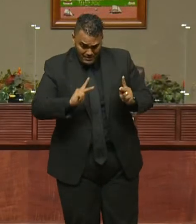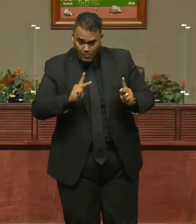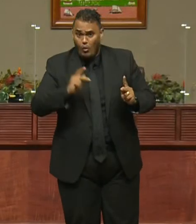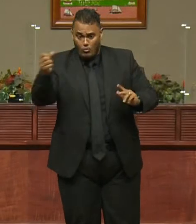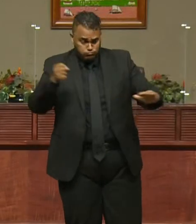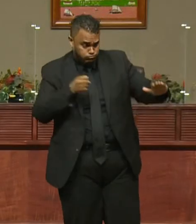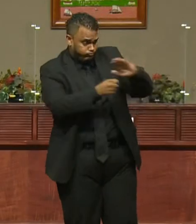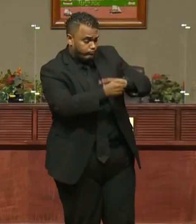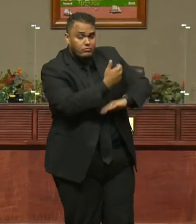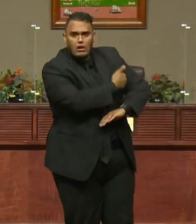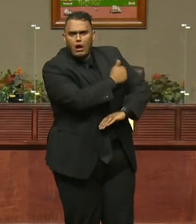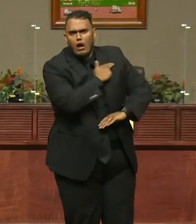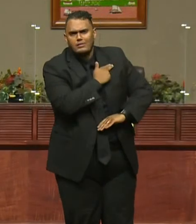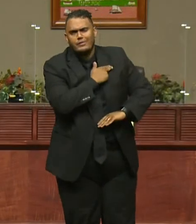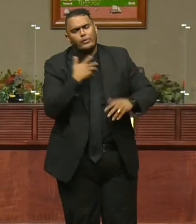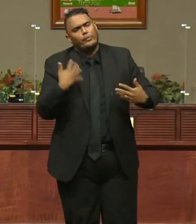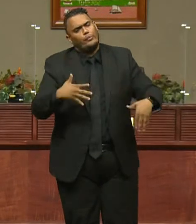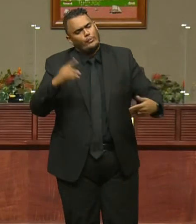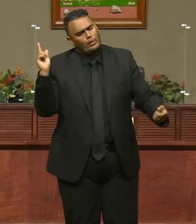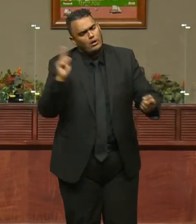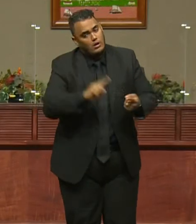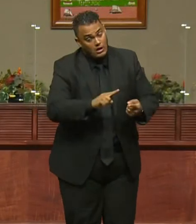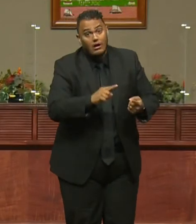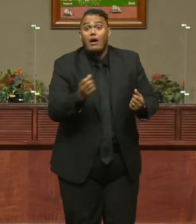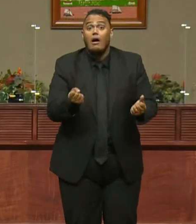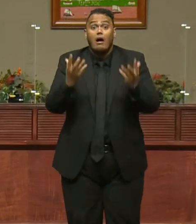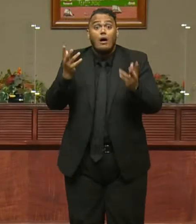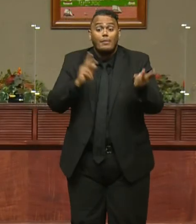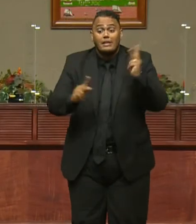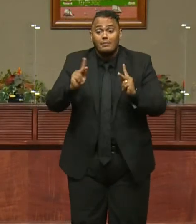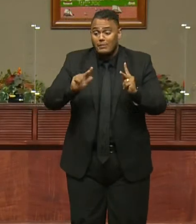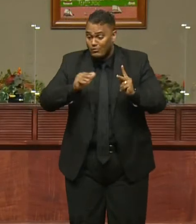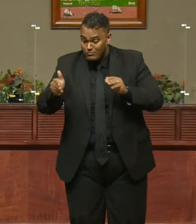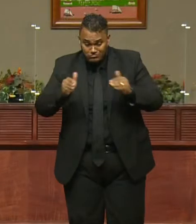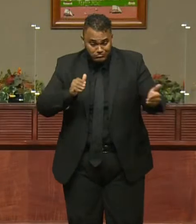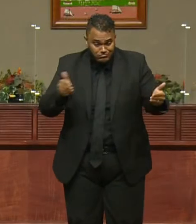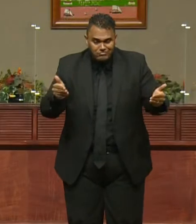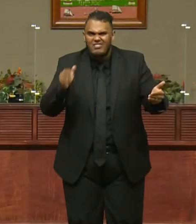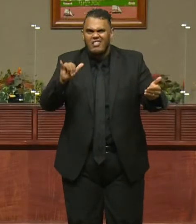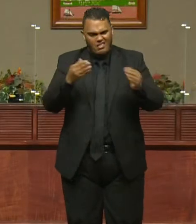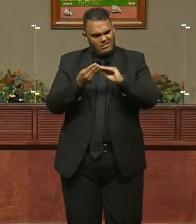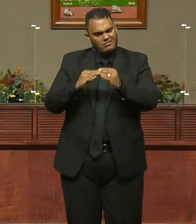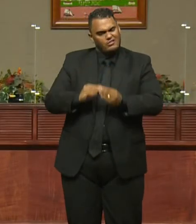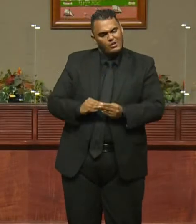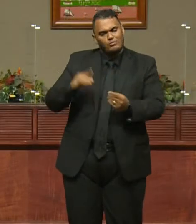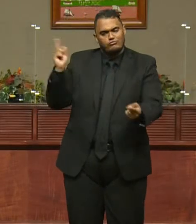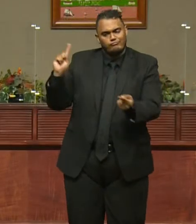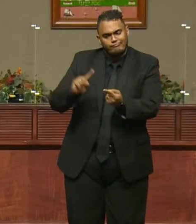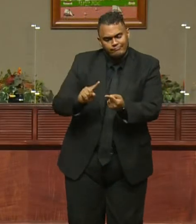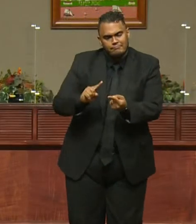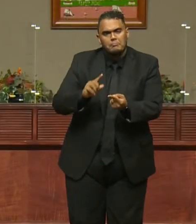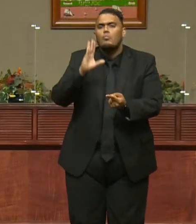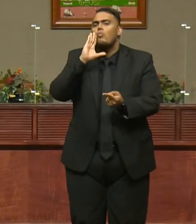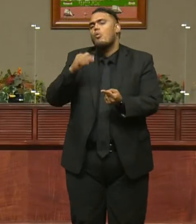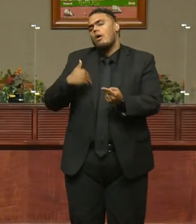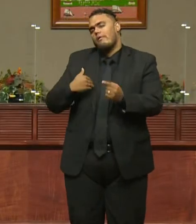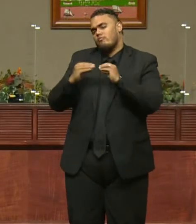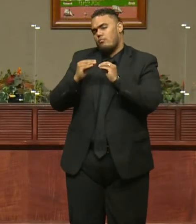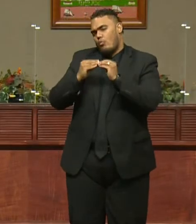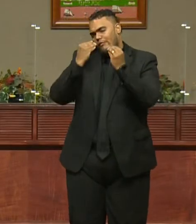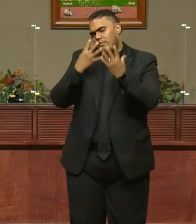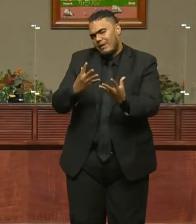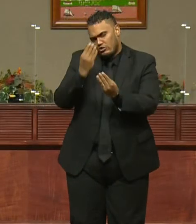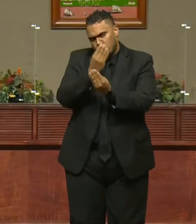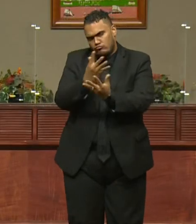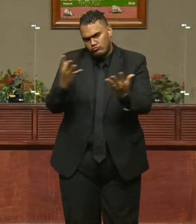death rate has decreased, although we have some numbers to report on that here. And also